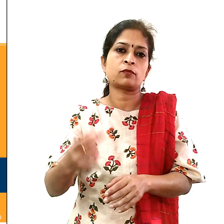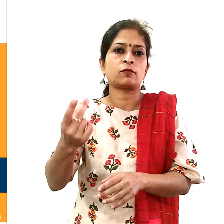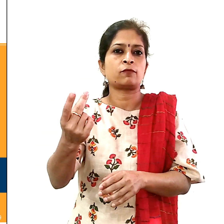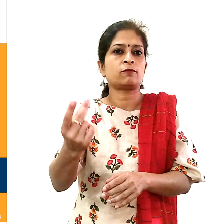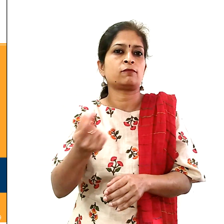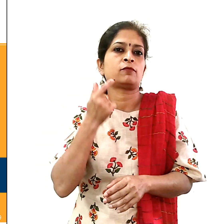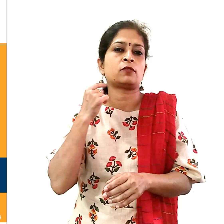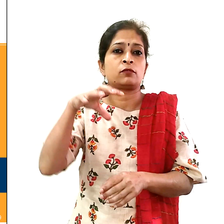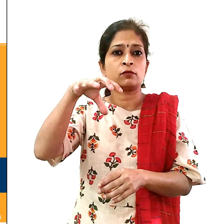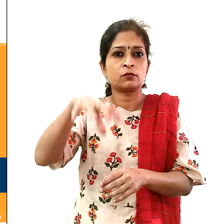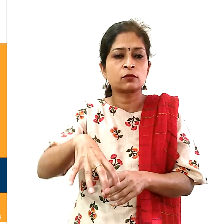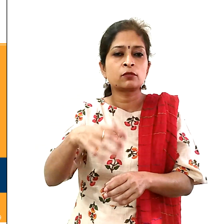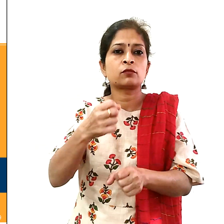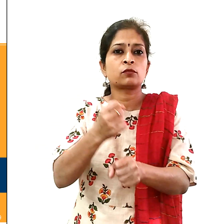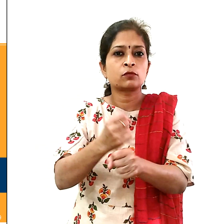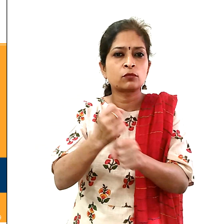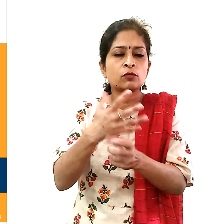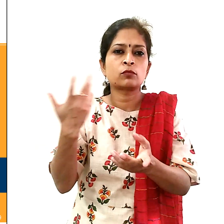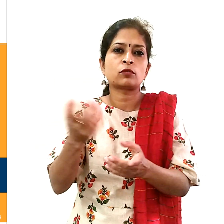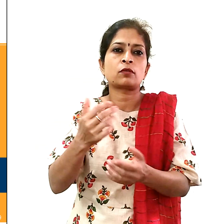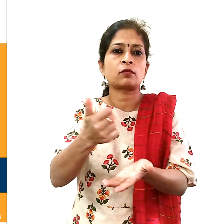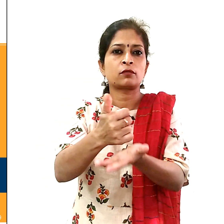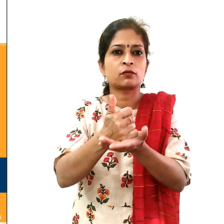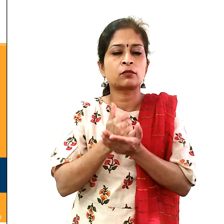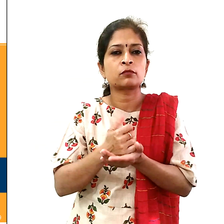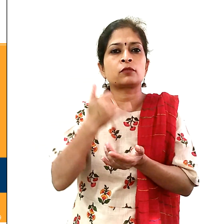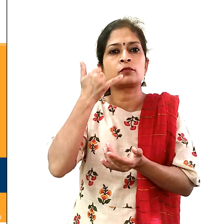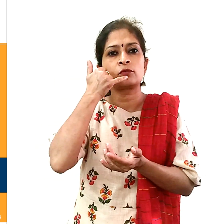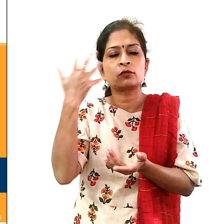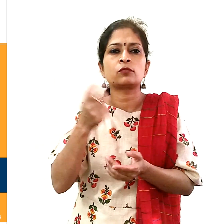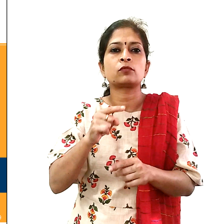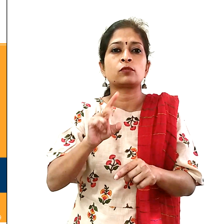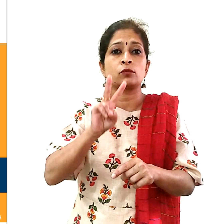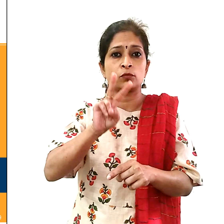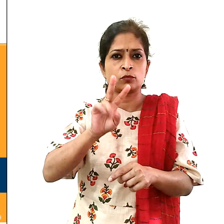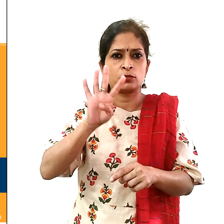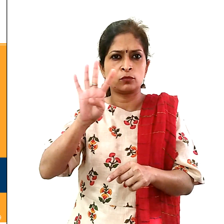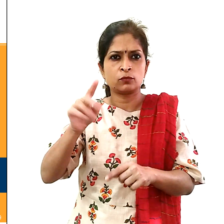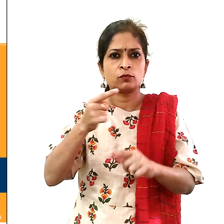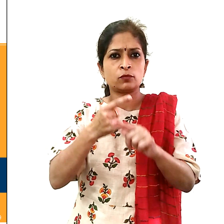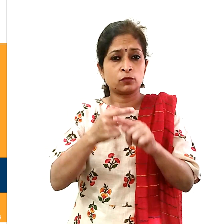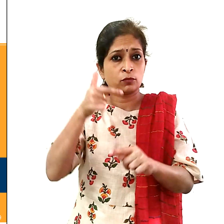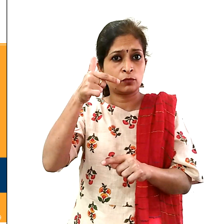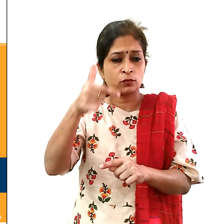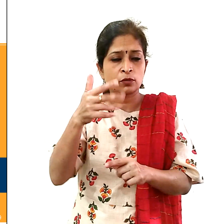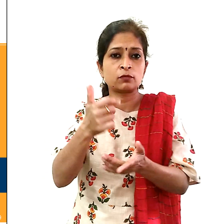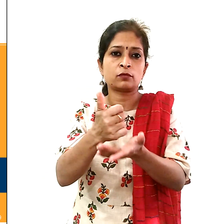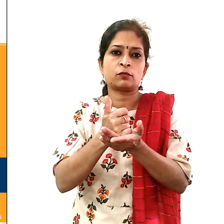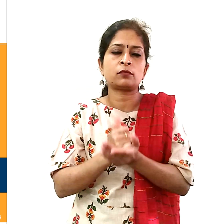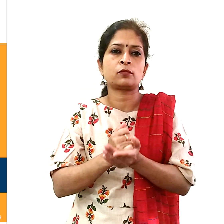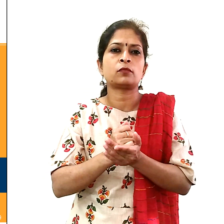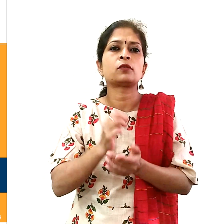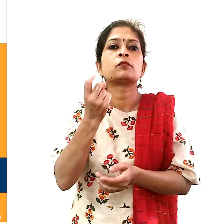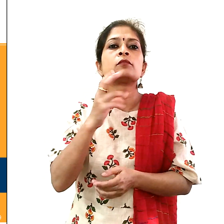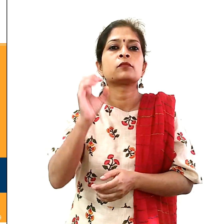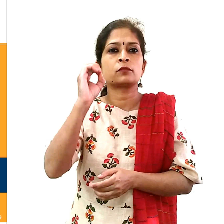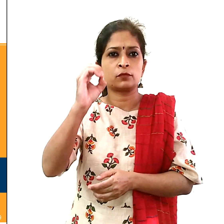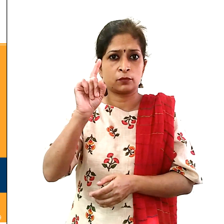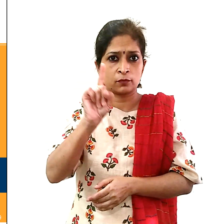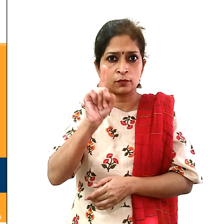number or Ministry of Health and Family Welfare, Government of India's 24/7 helpline, that is